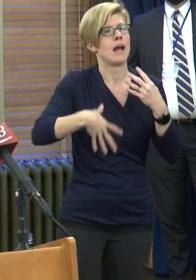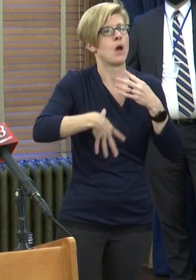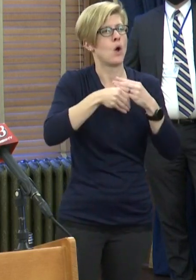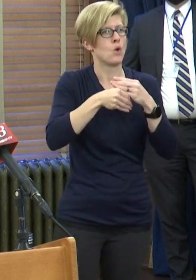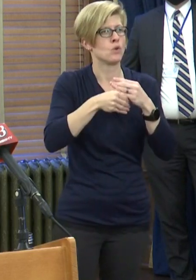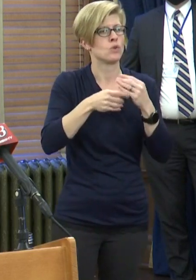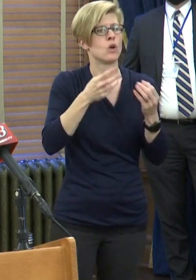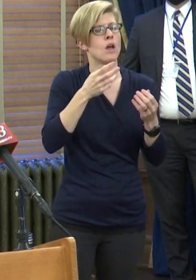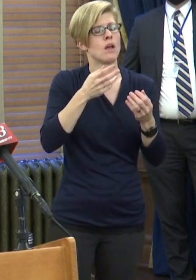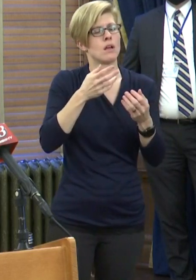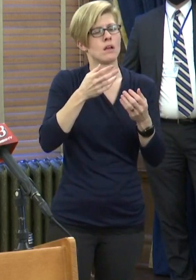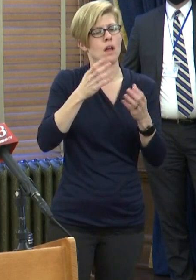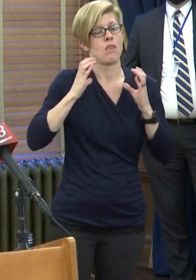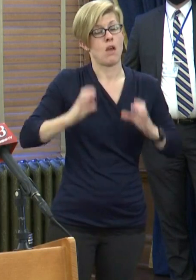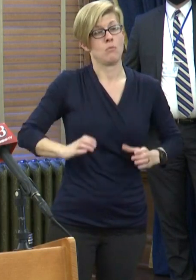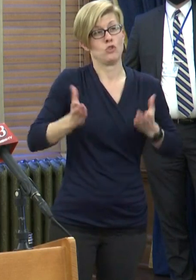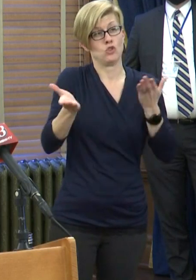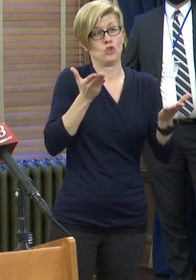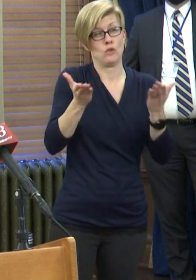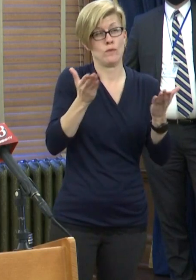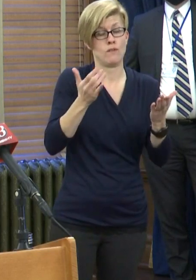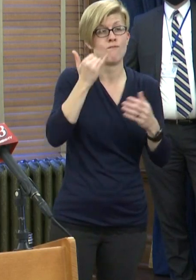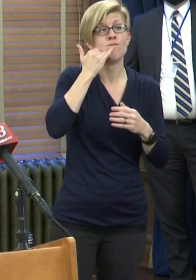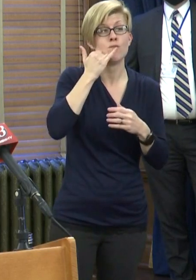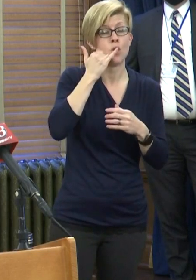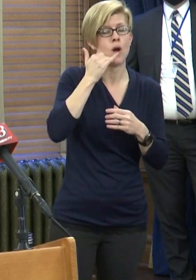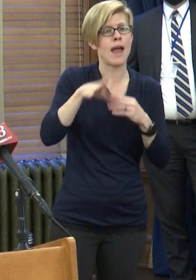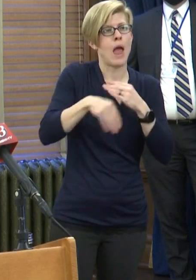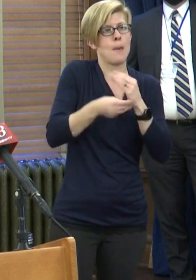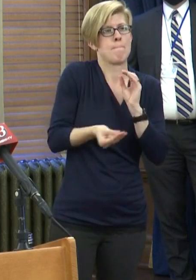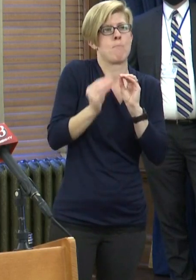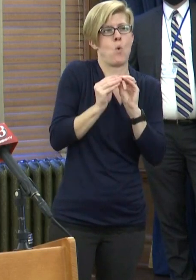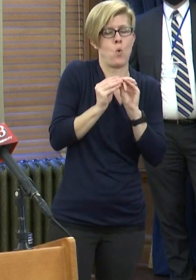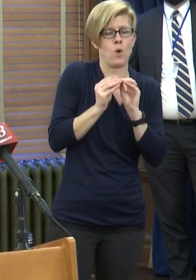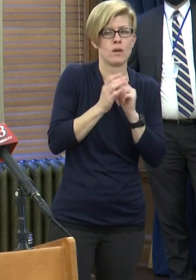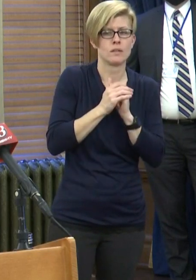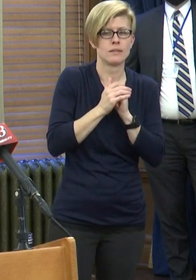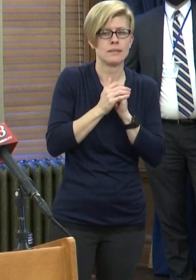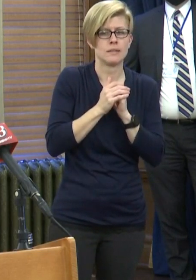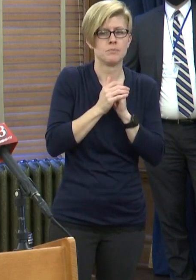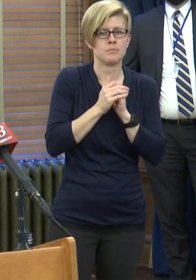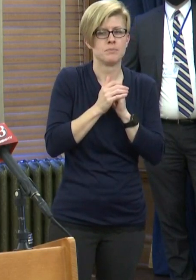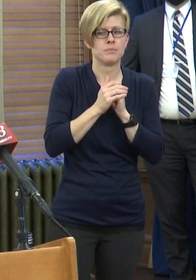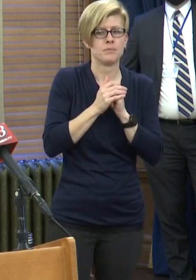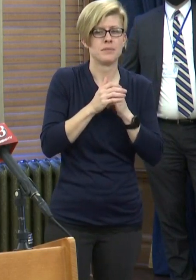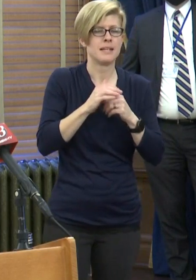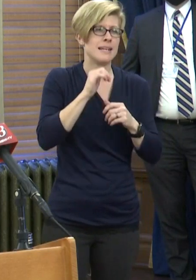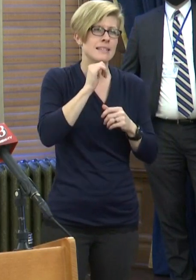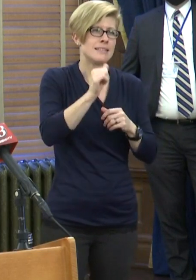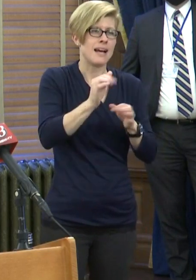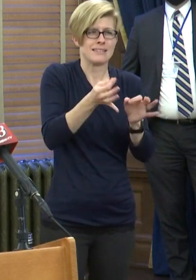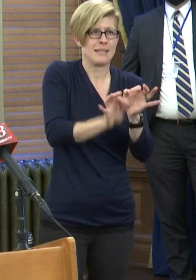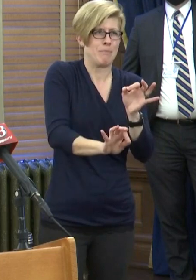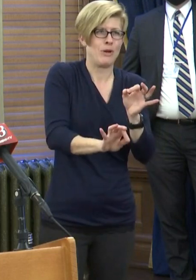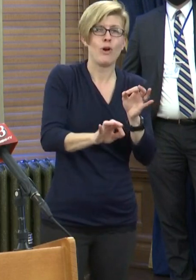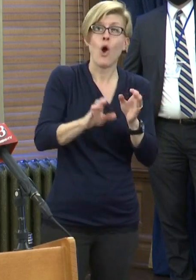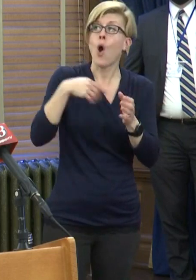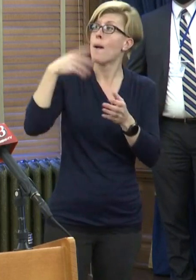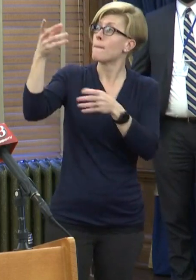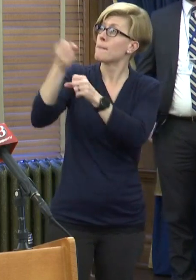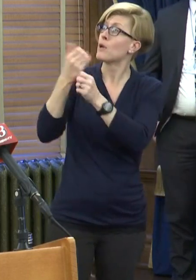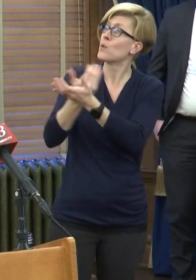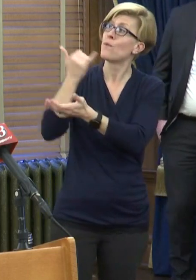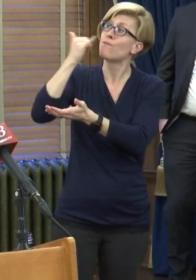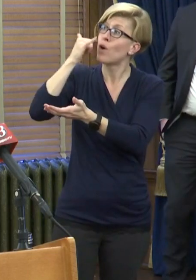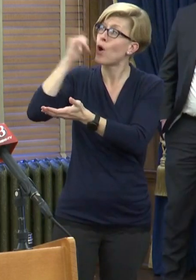resources to our customer service, the phone lines. Unfortunately, it's not just pulling it off the shelf and plugging people into the wall. It